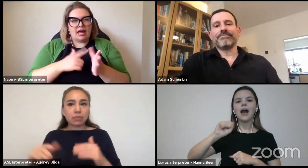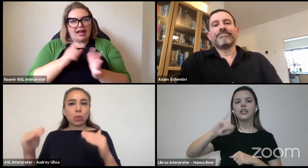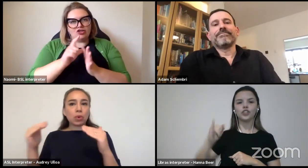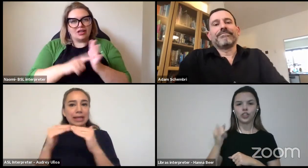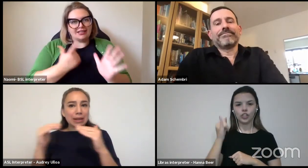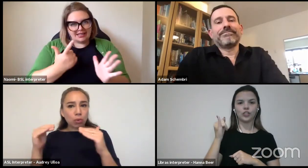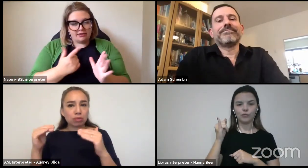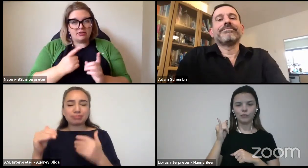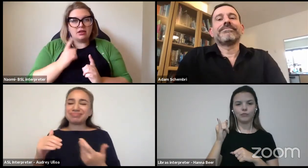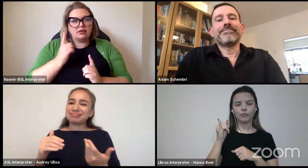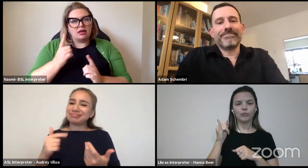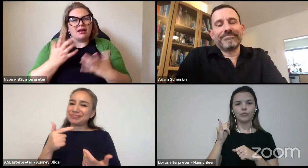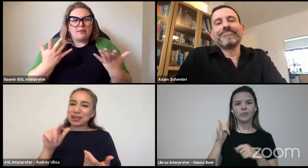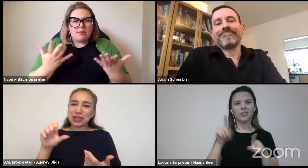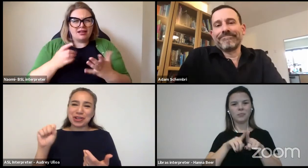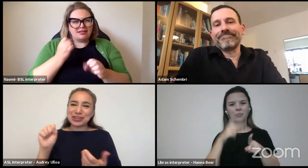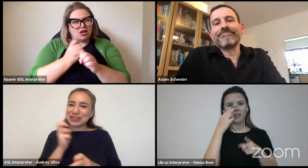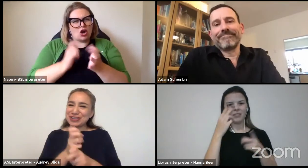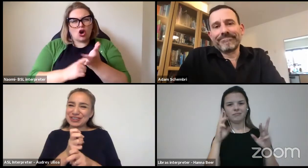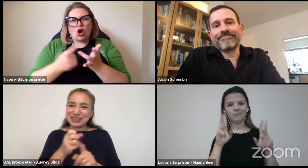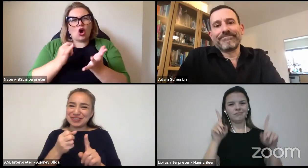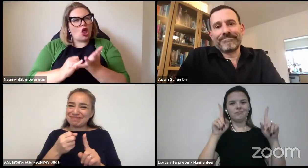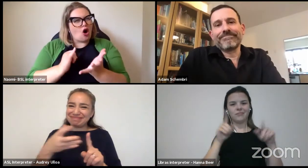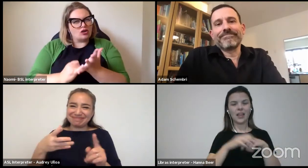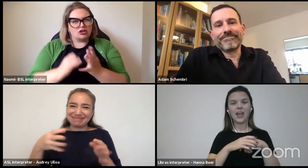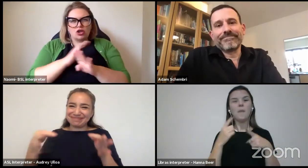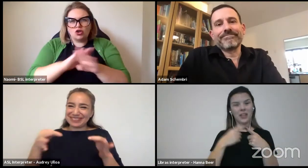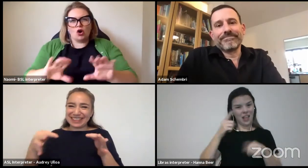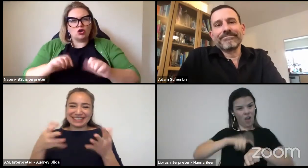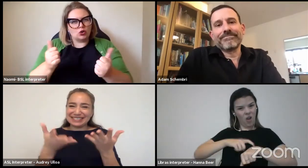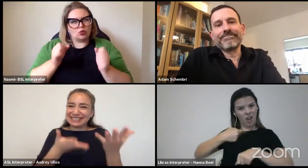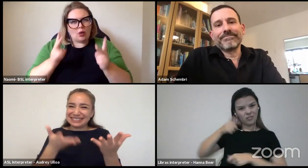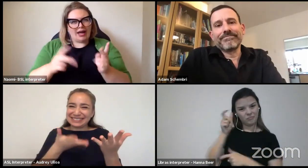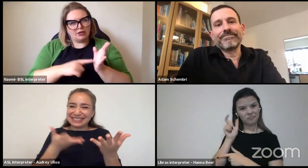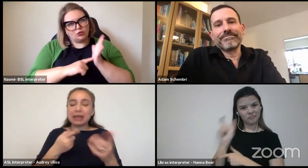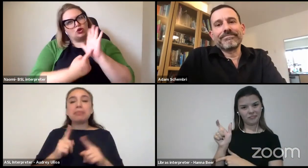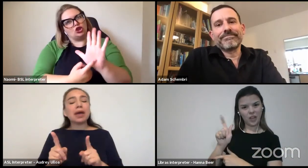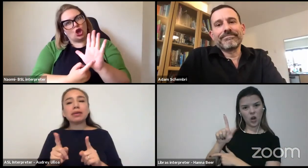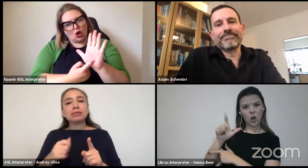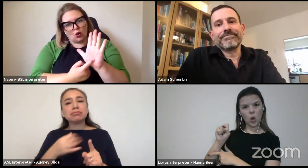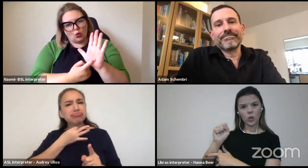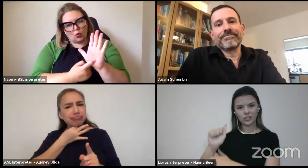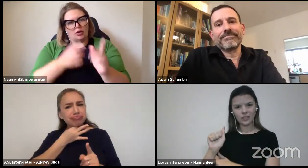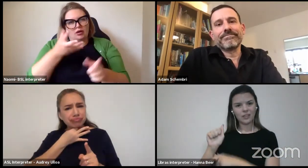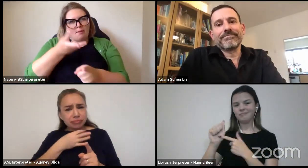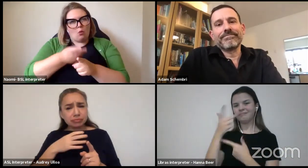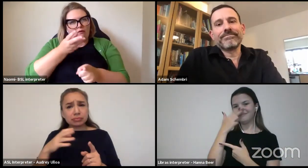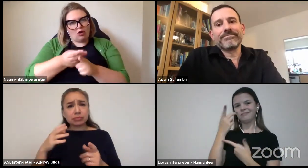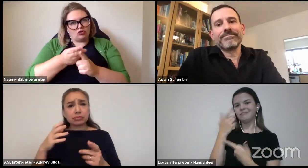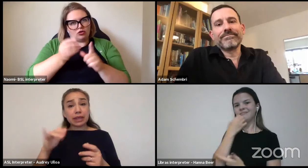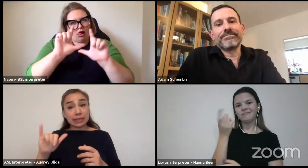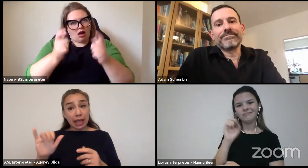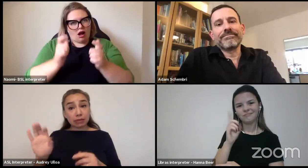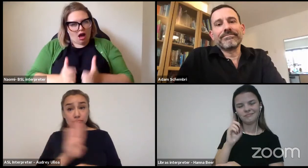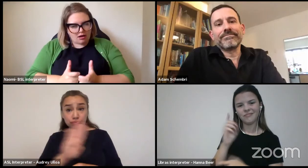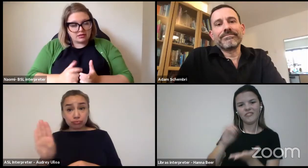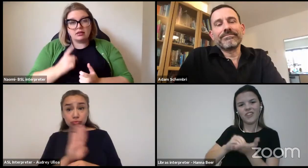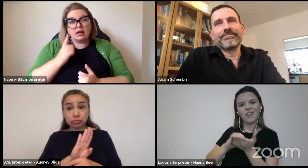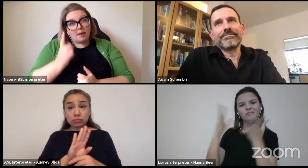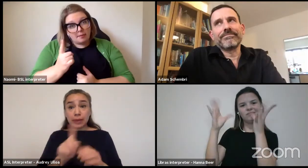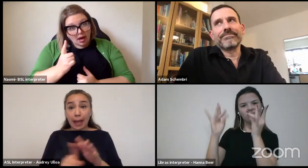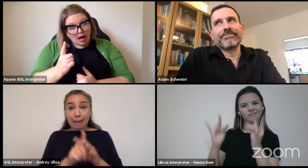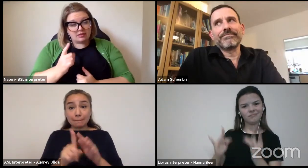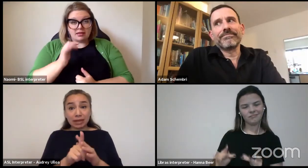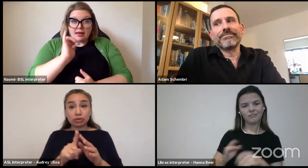are not a good hint at a sign morphological class, but is it possible that directionality occurs in word classes other